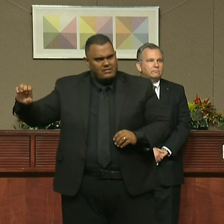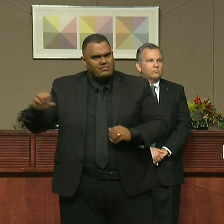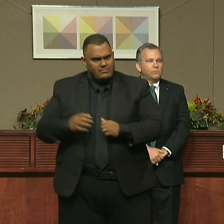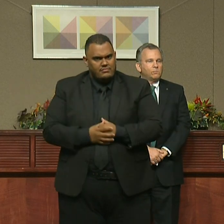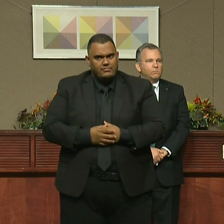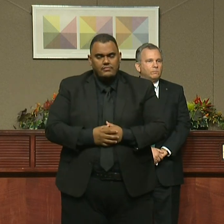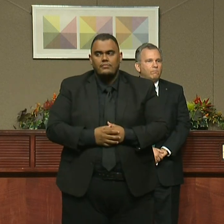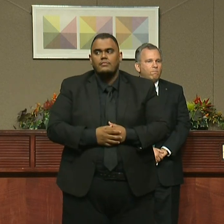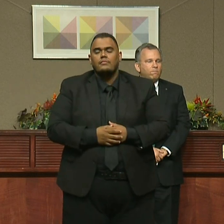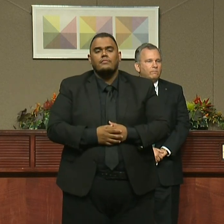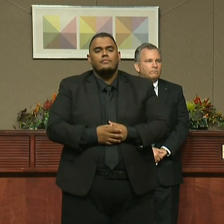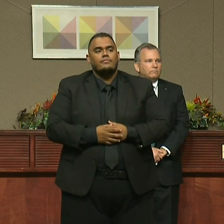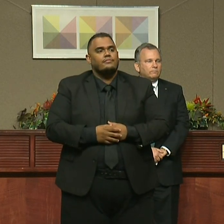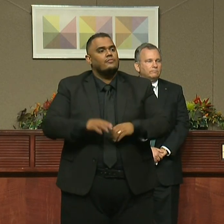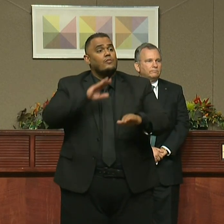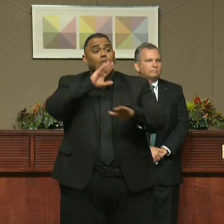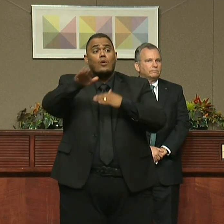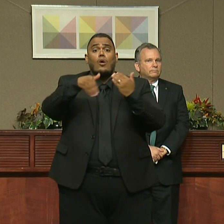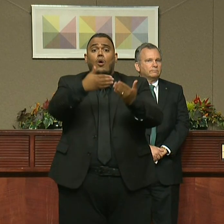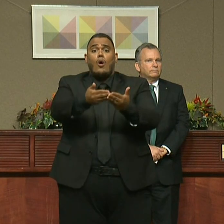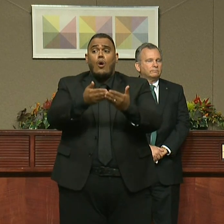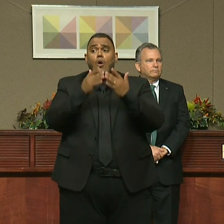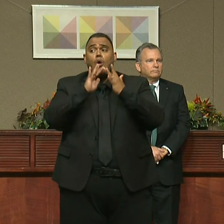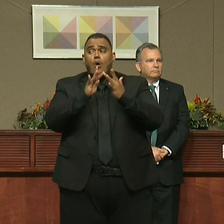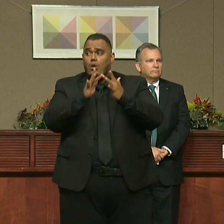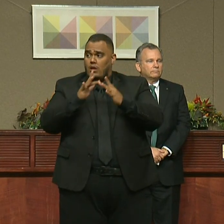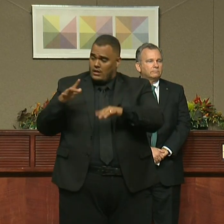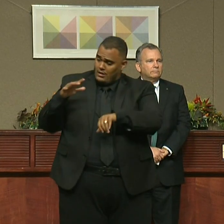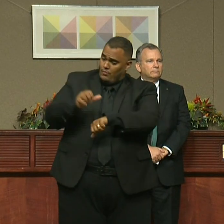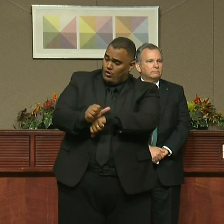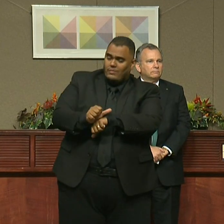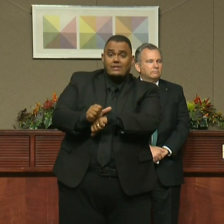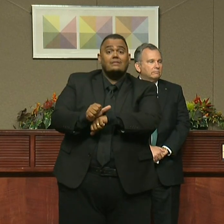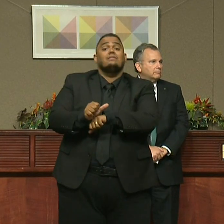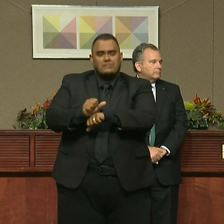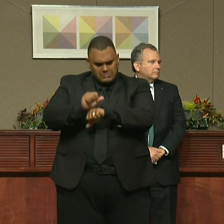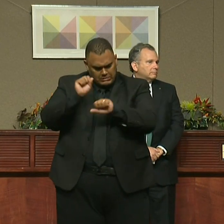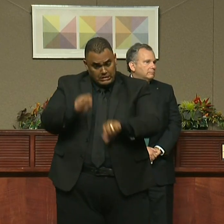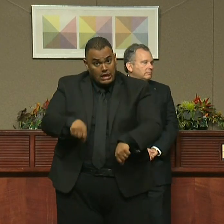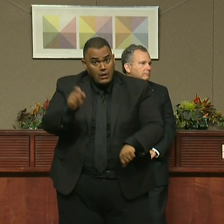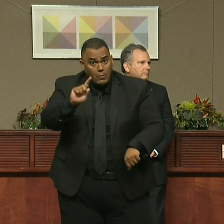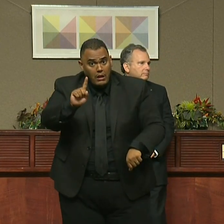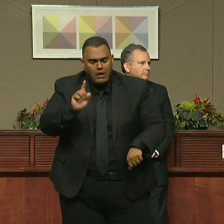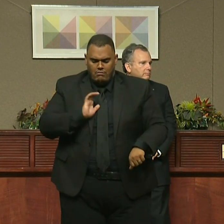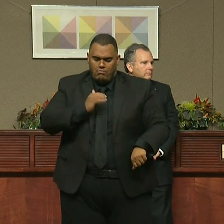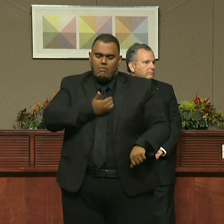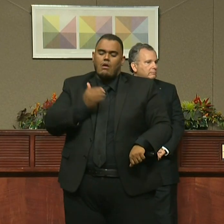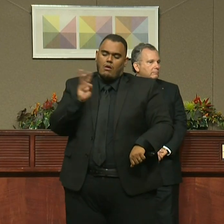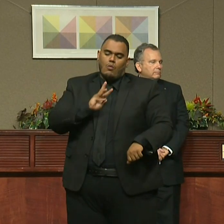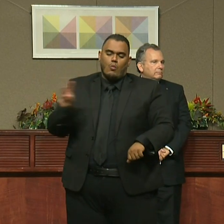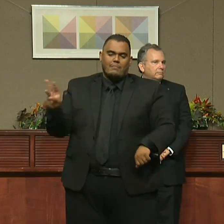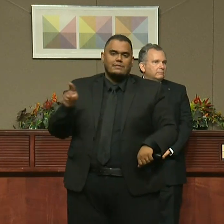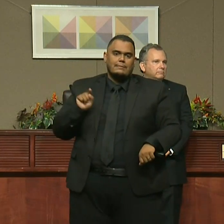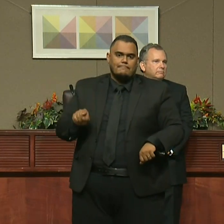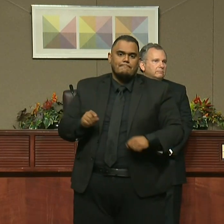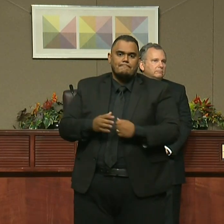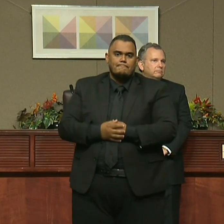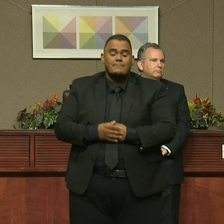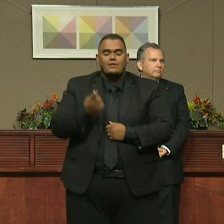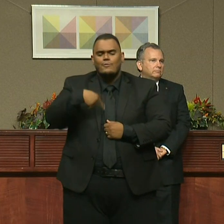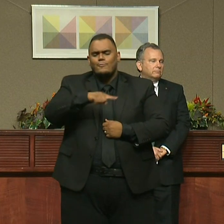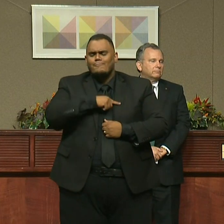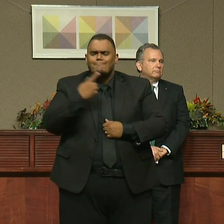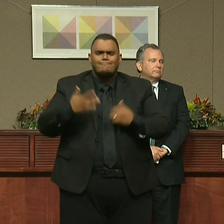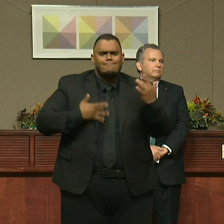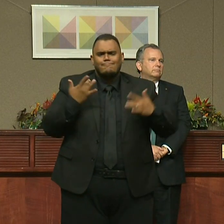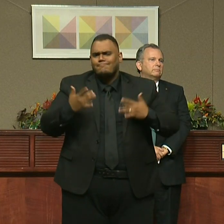All online appointments are being taken through our website. We're excited that we're able to assist these